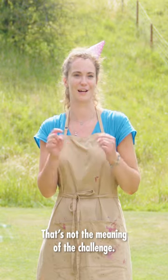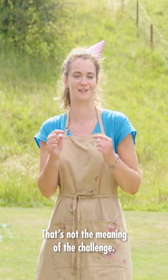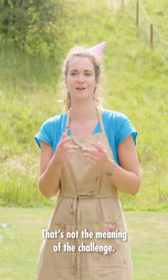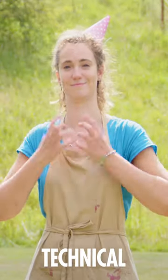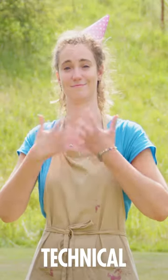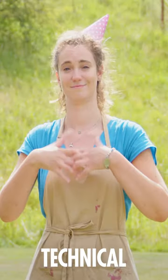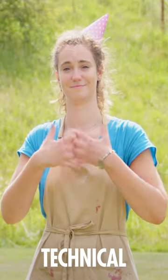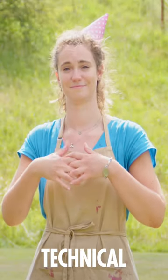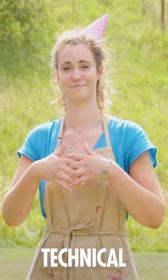challenge.